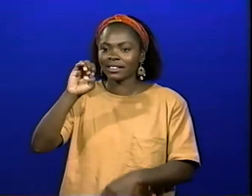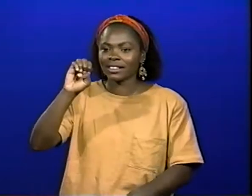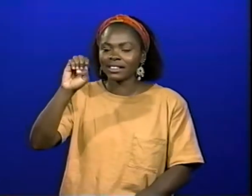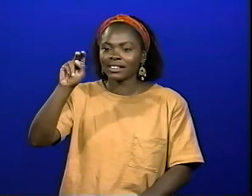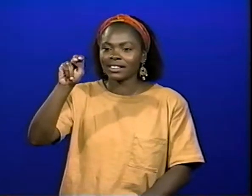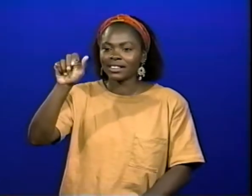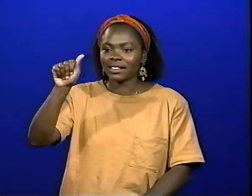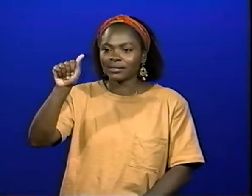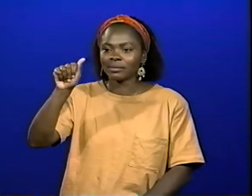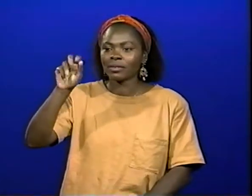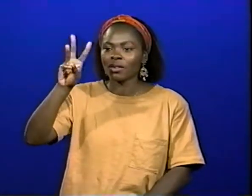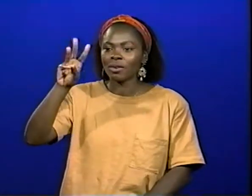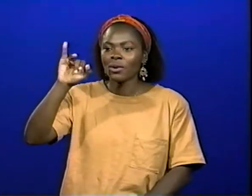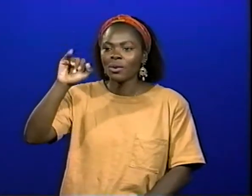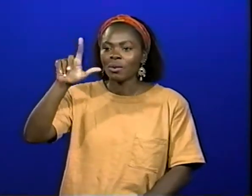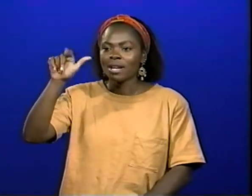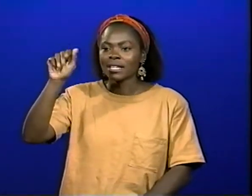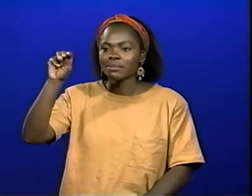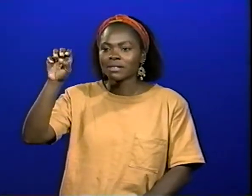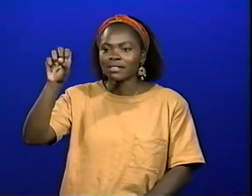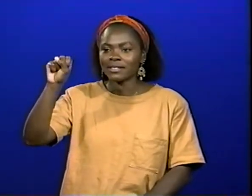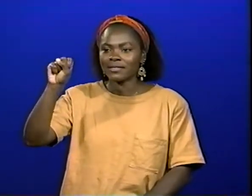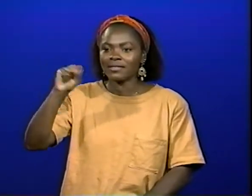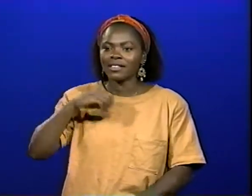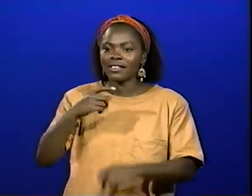Hello. My name is Ina Williams.